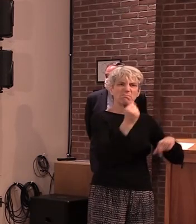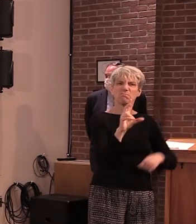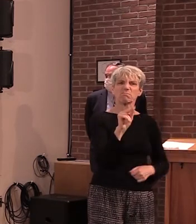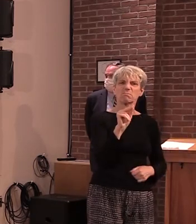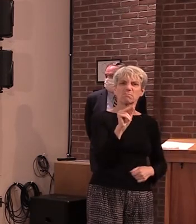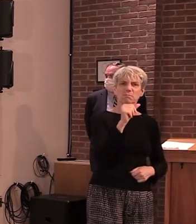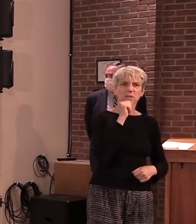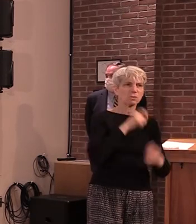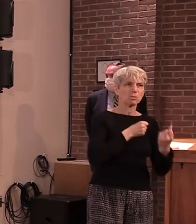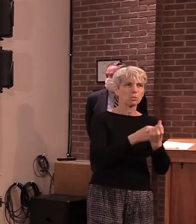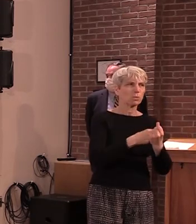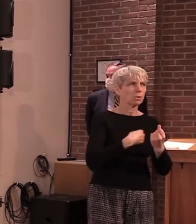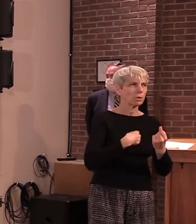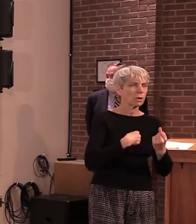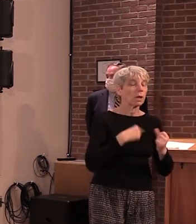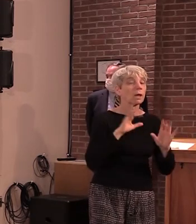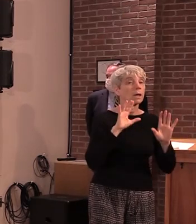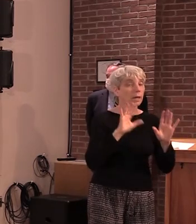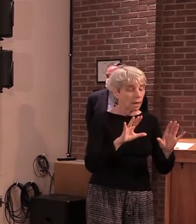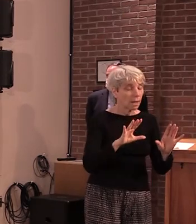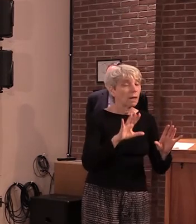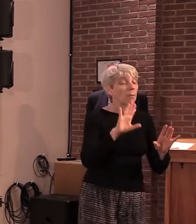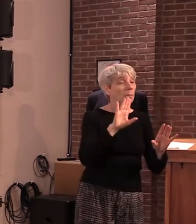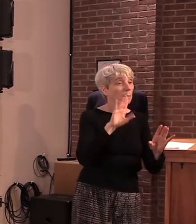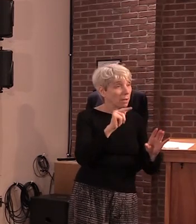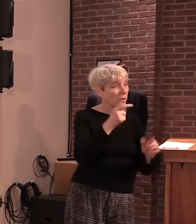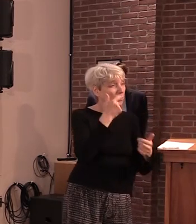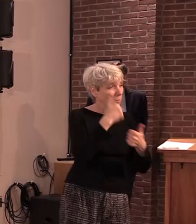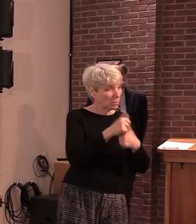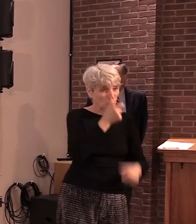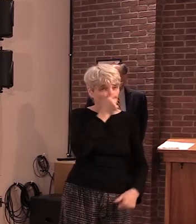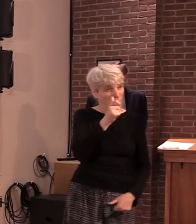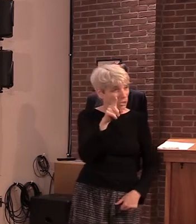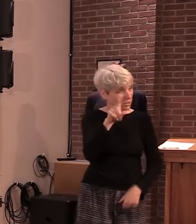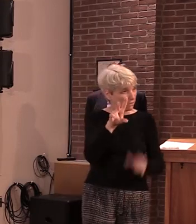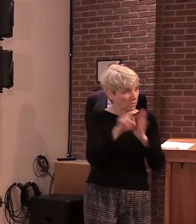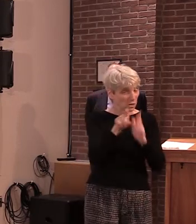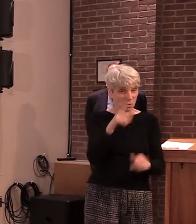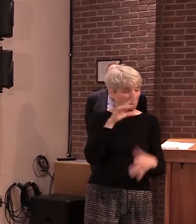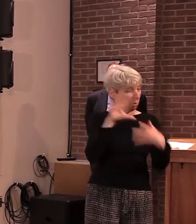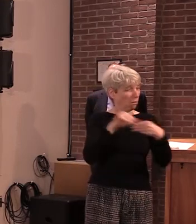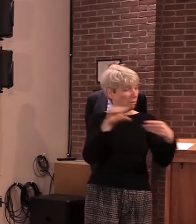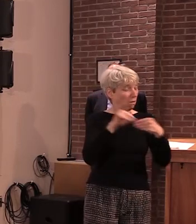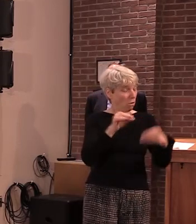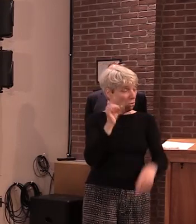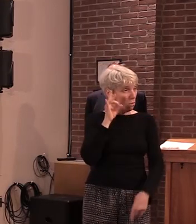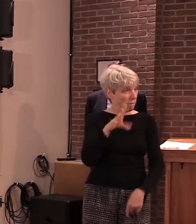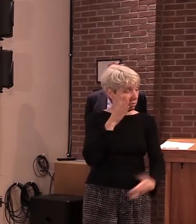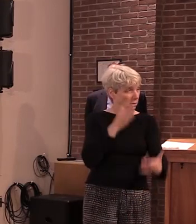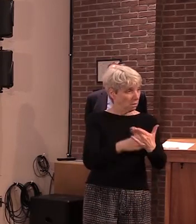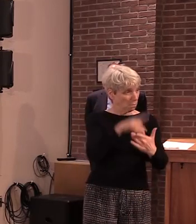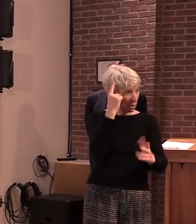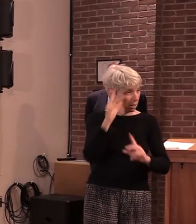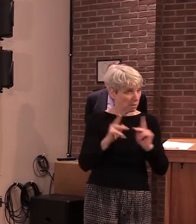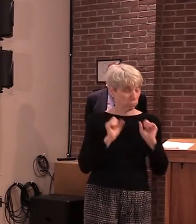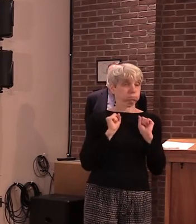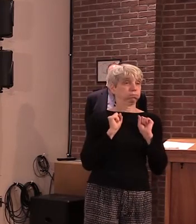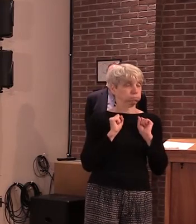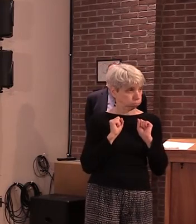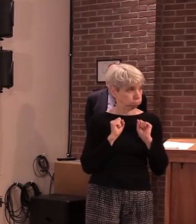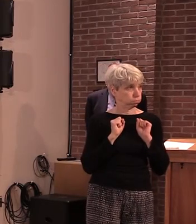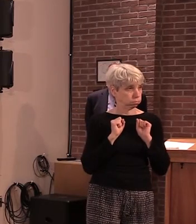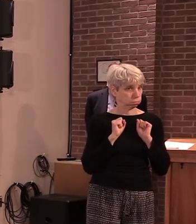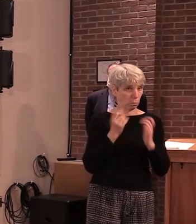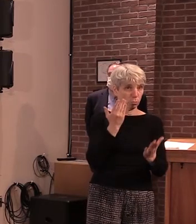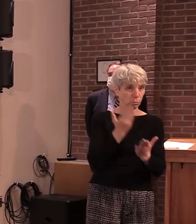understand, you know, as we saw in the video, that racism does exist. And so we have